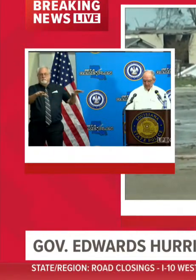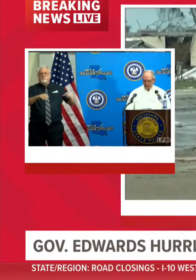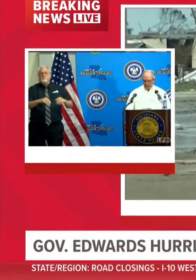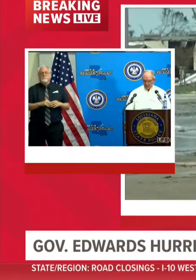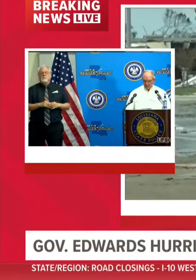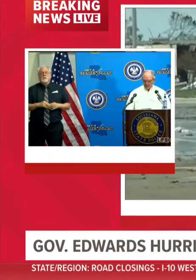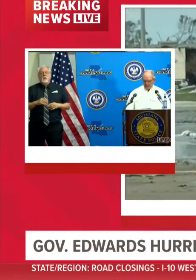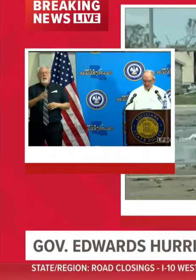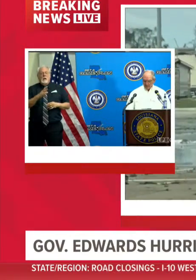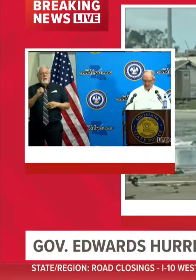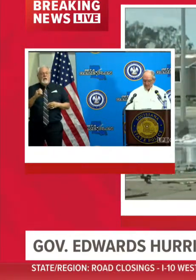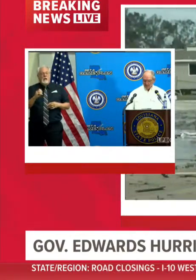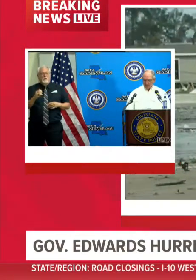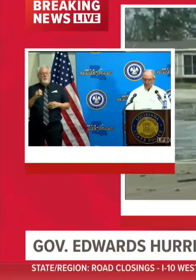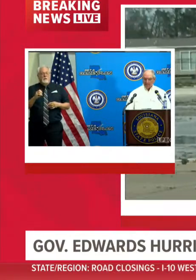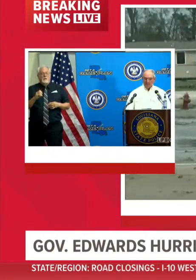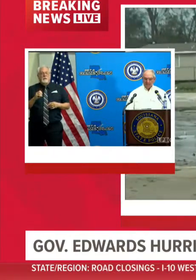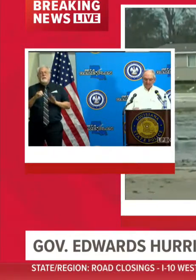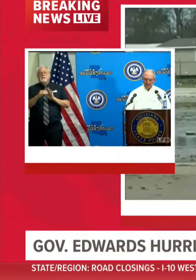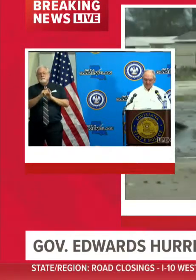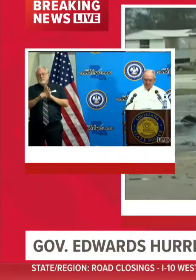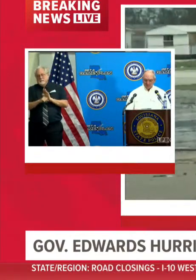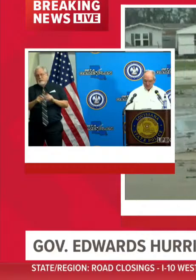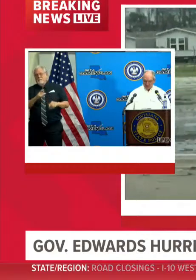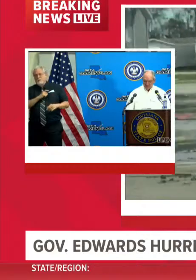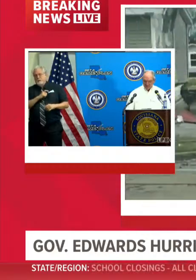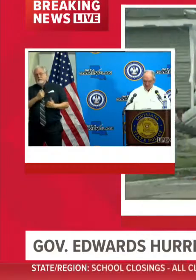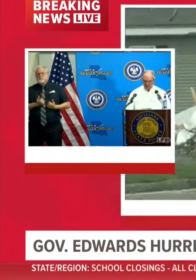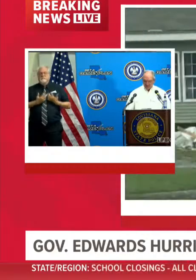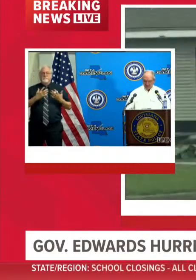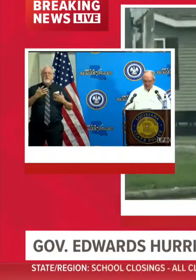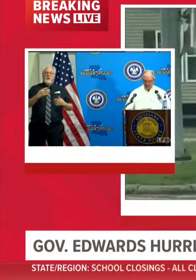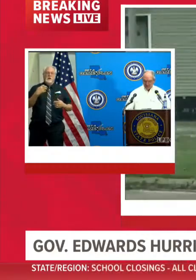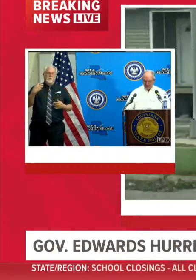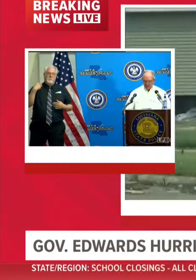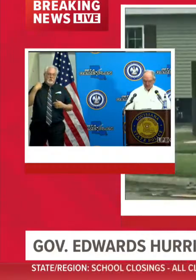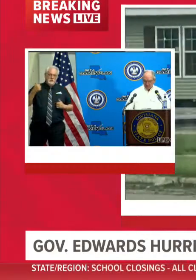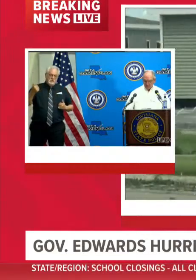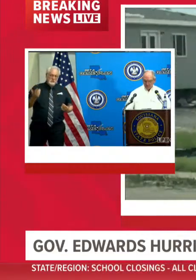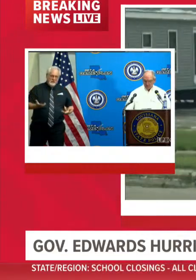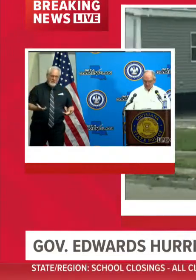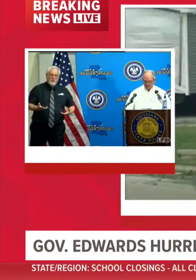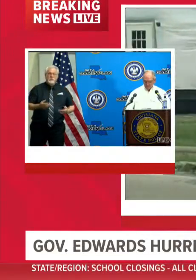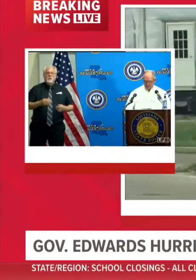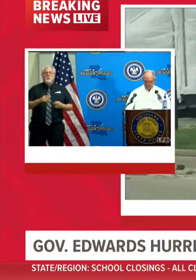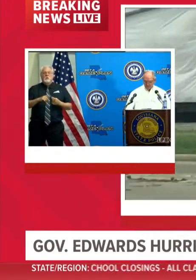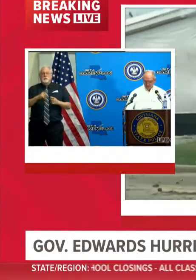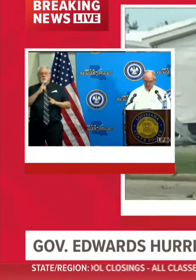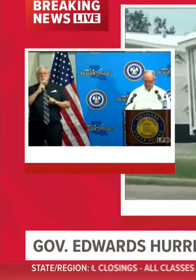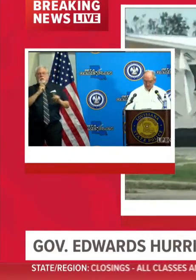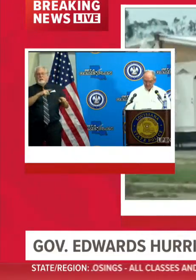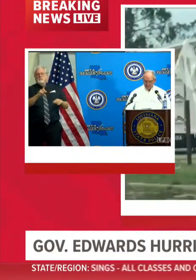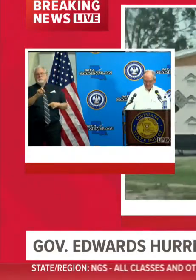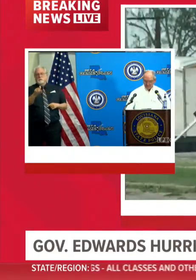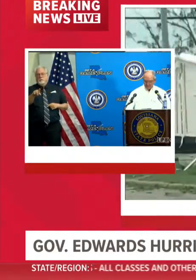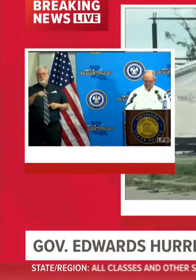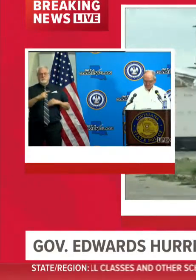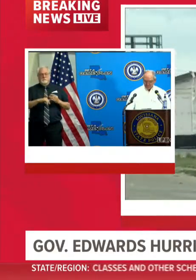And again, we have the state police and the fire marshal's office here to answer specific questions about